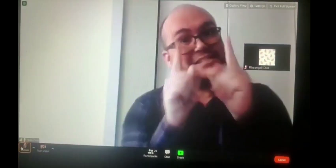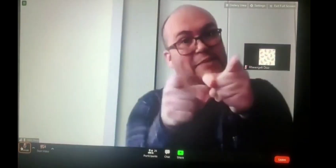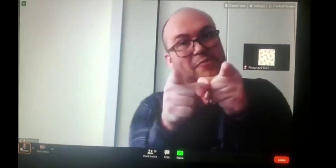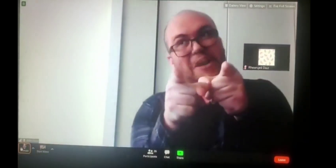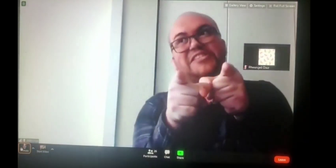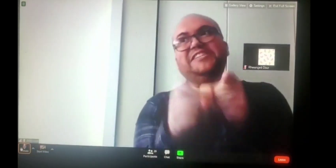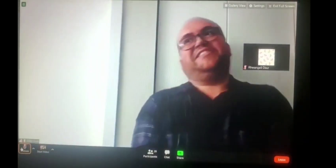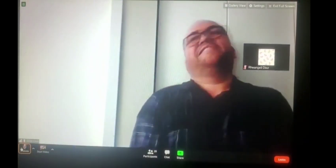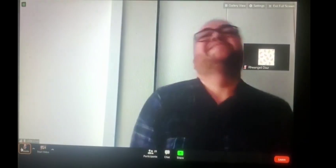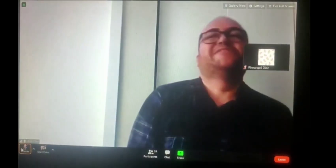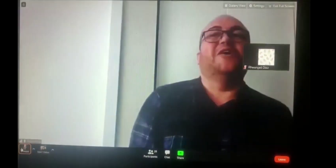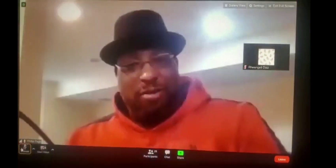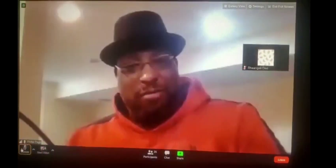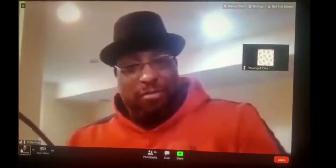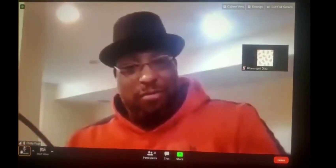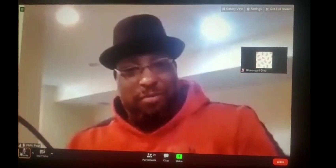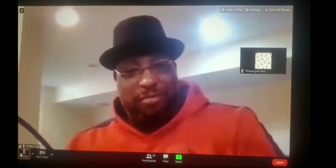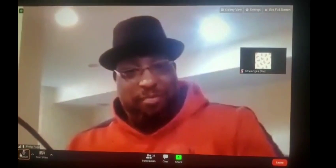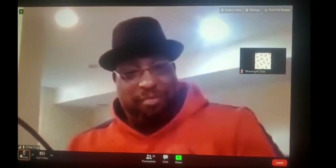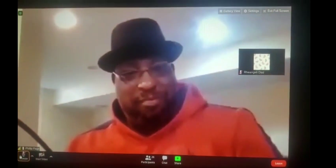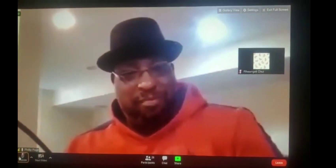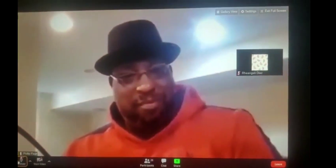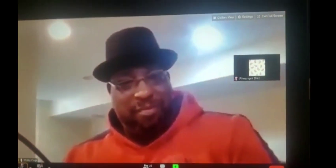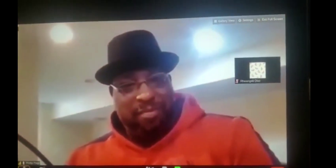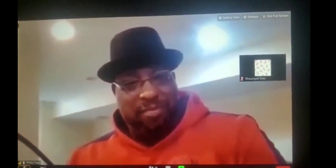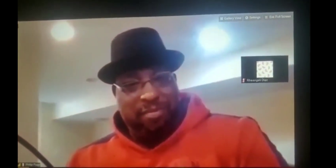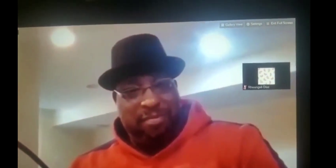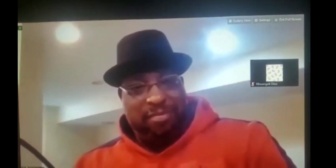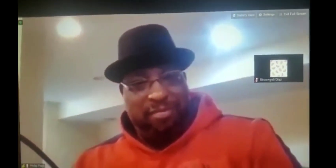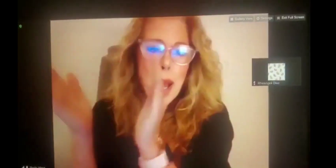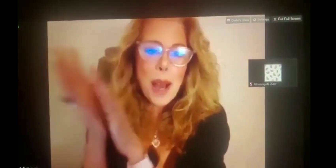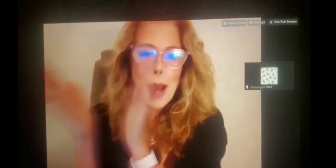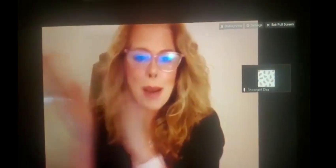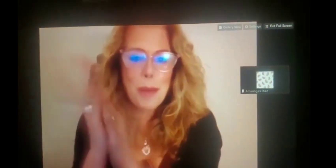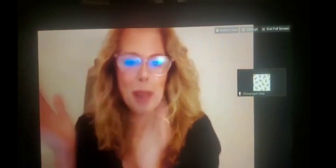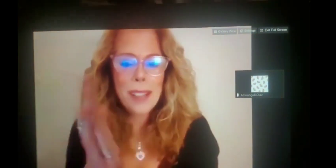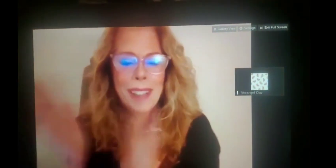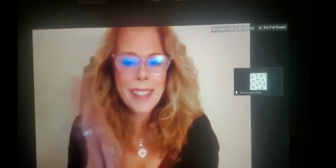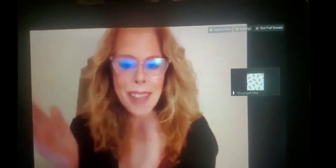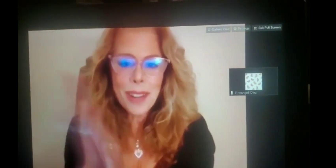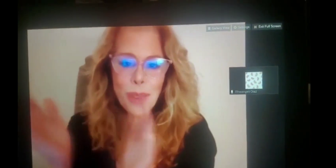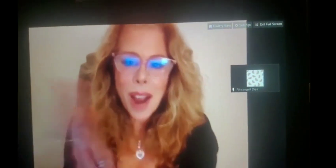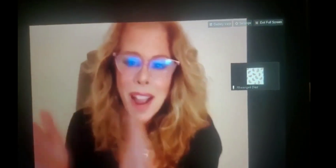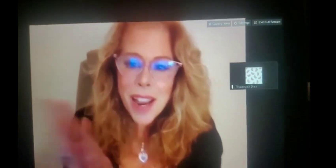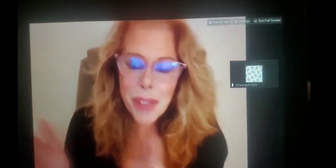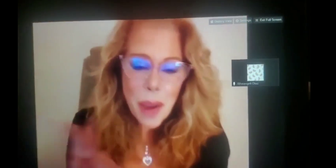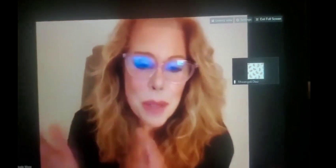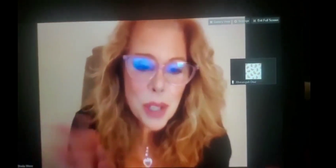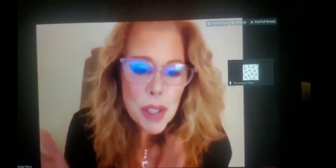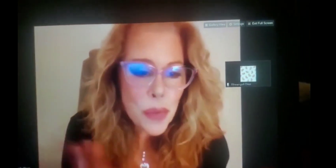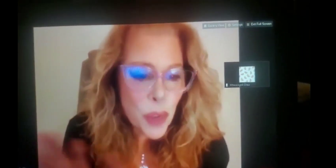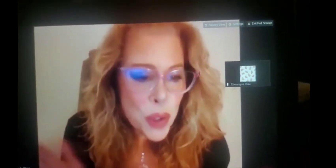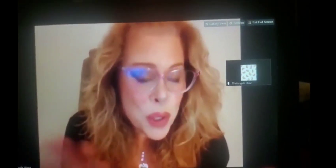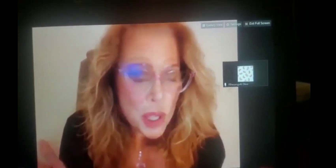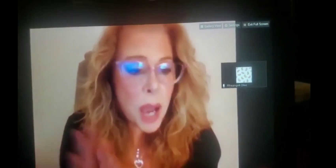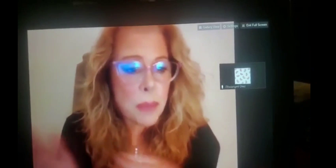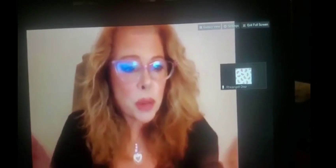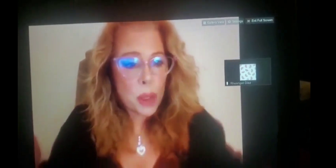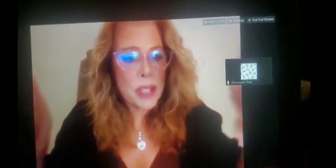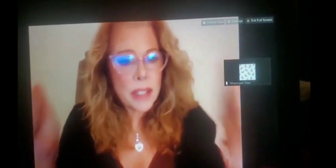steve washing julio good job that was his first time doing